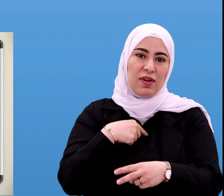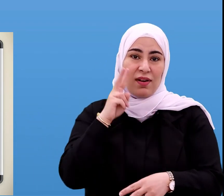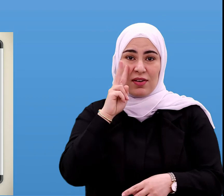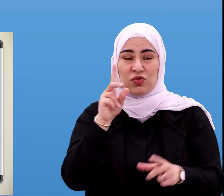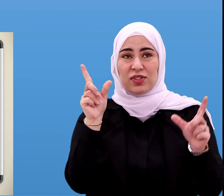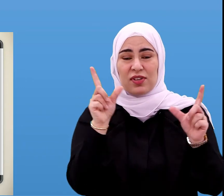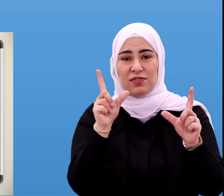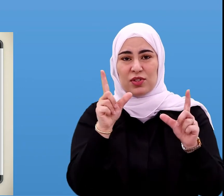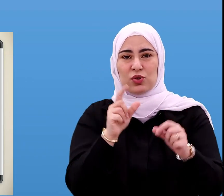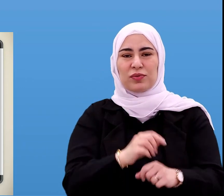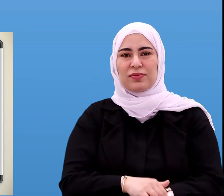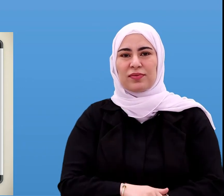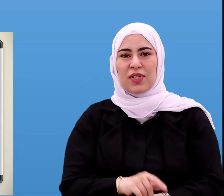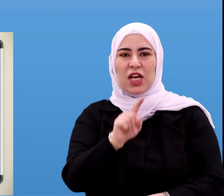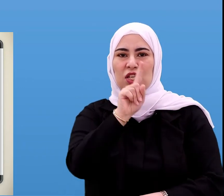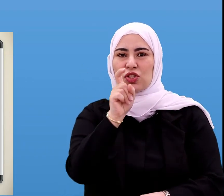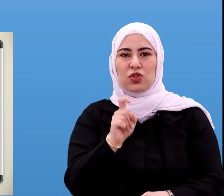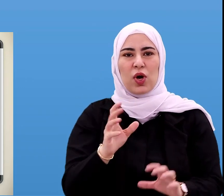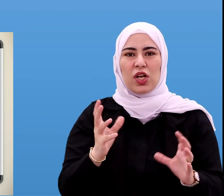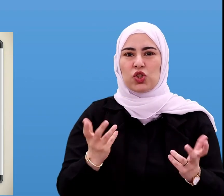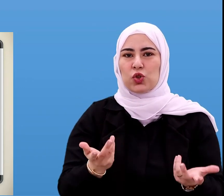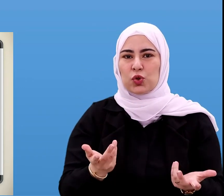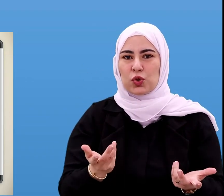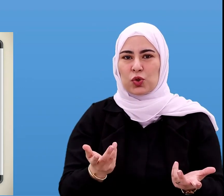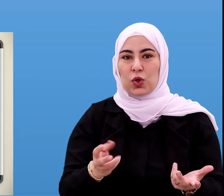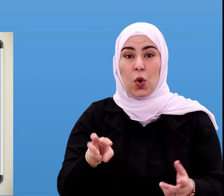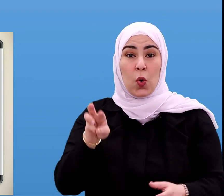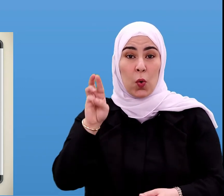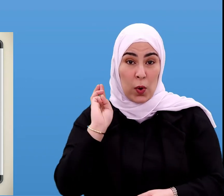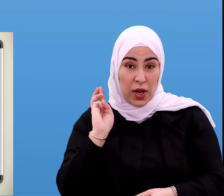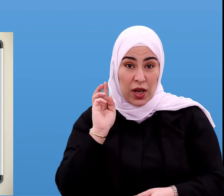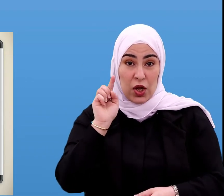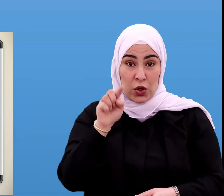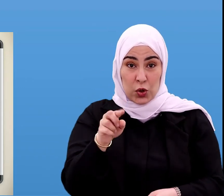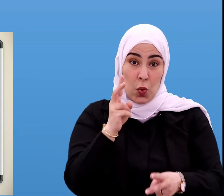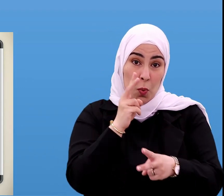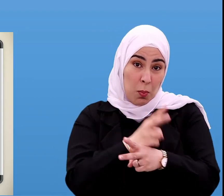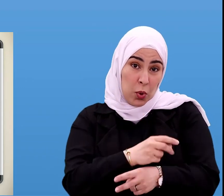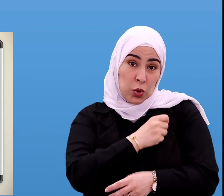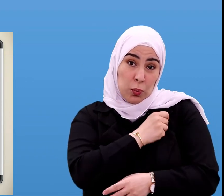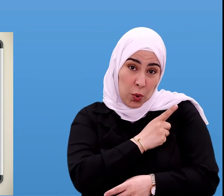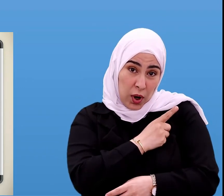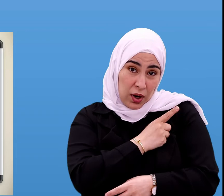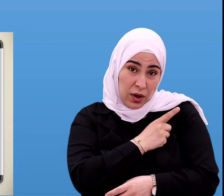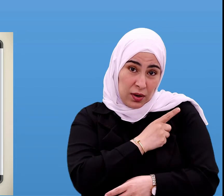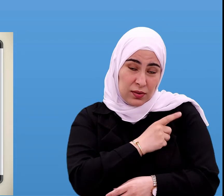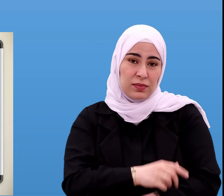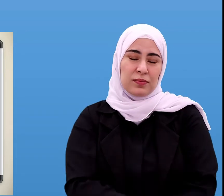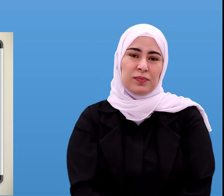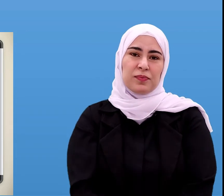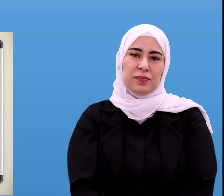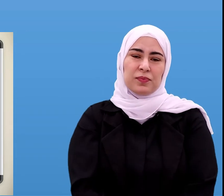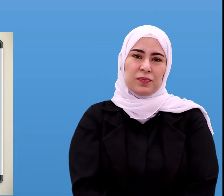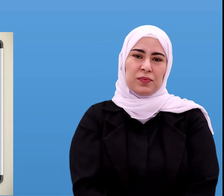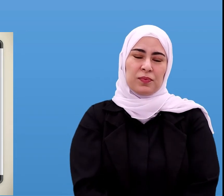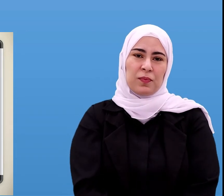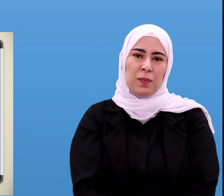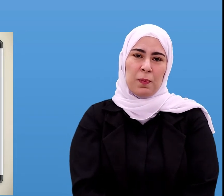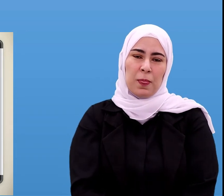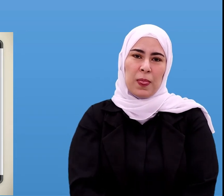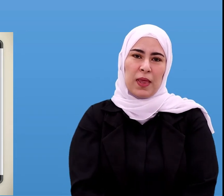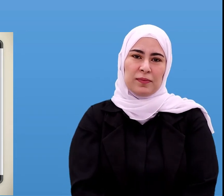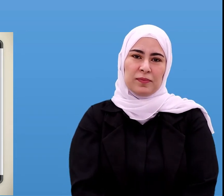the television, the question will be, were you bored all alone? And that's why I answered this